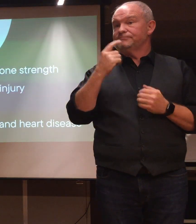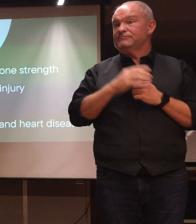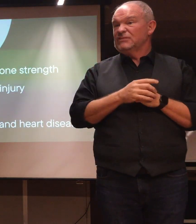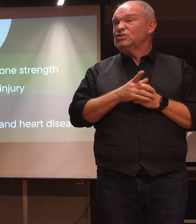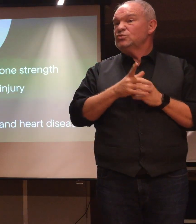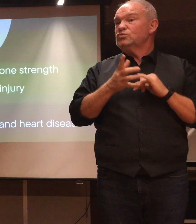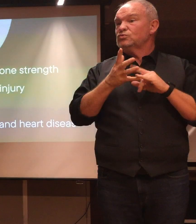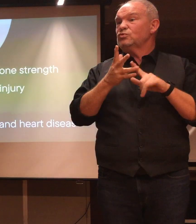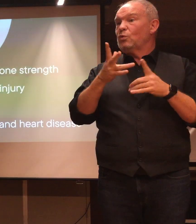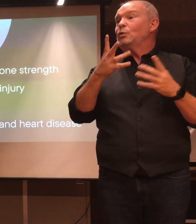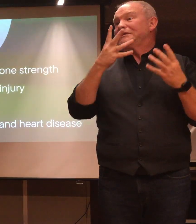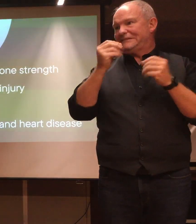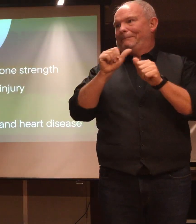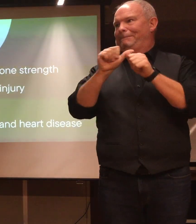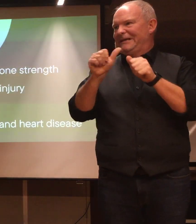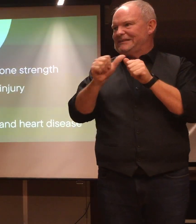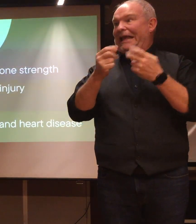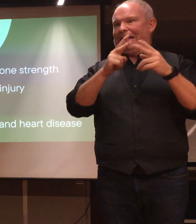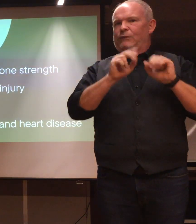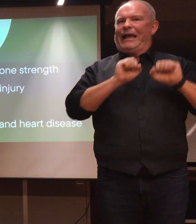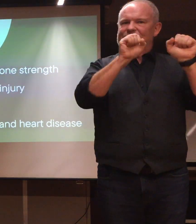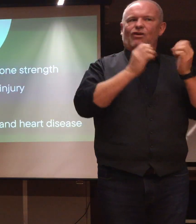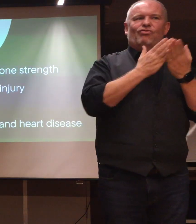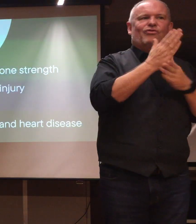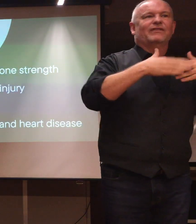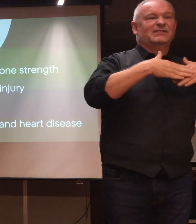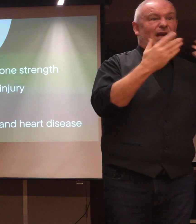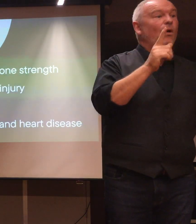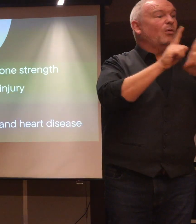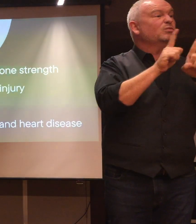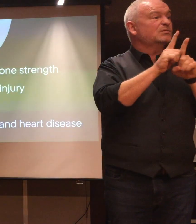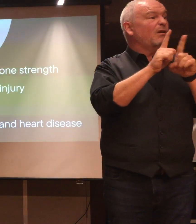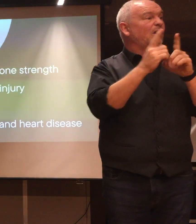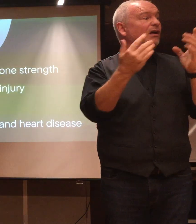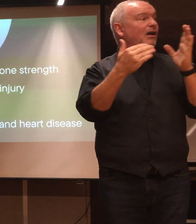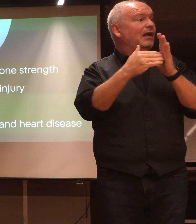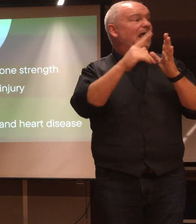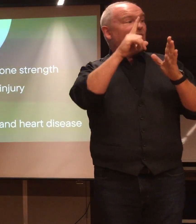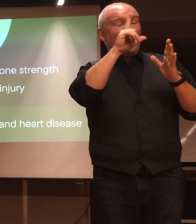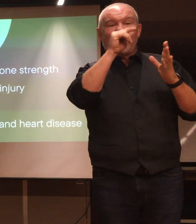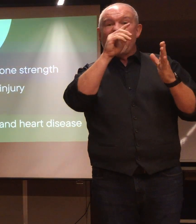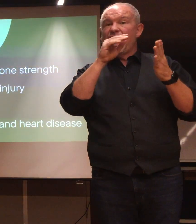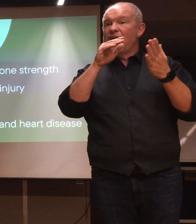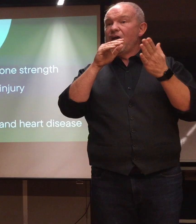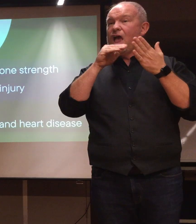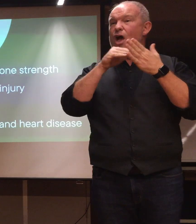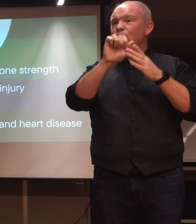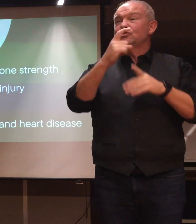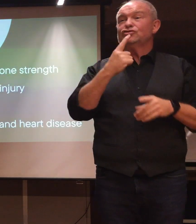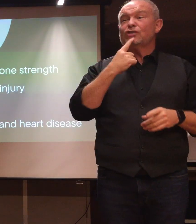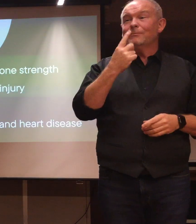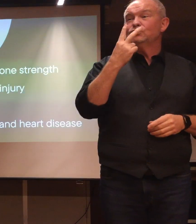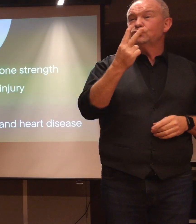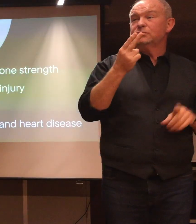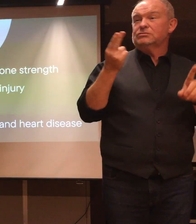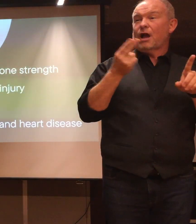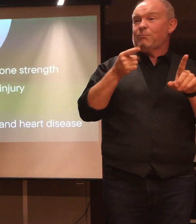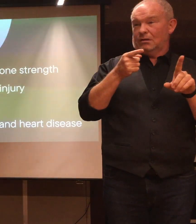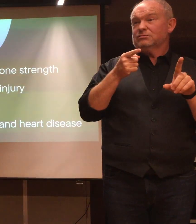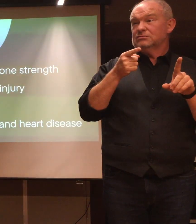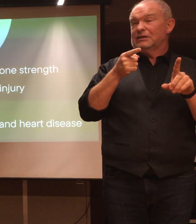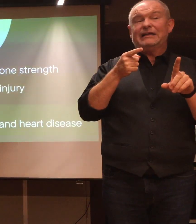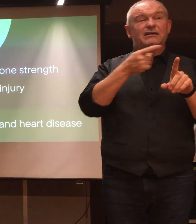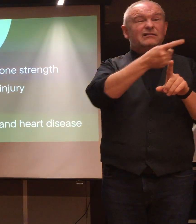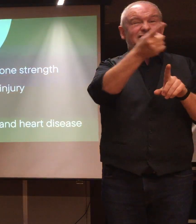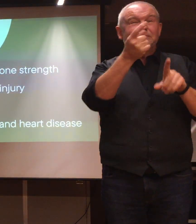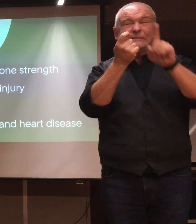So then you sleep better. Yeah. And also can help with type 2 diabetes. So for those